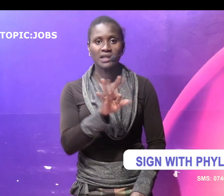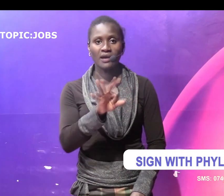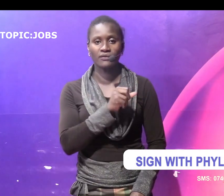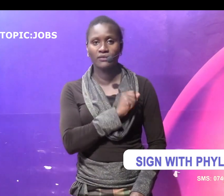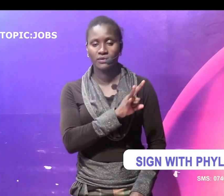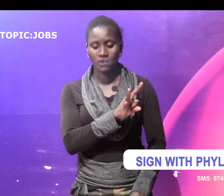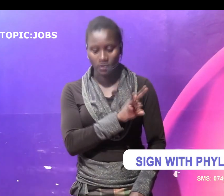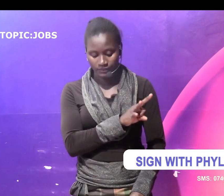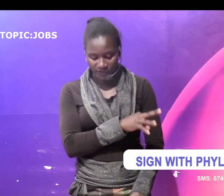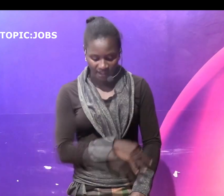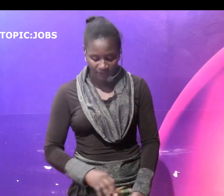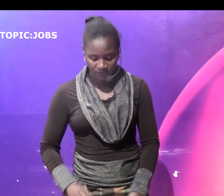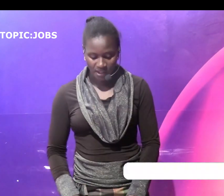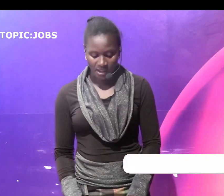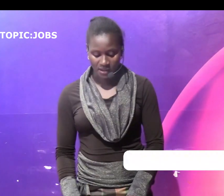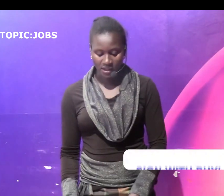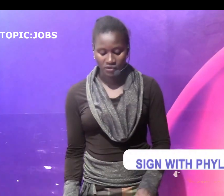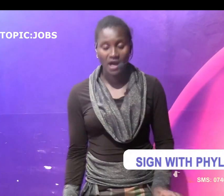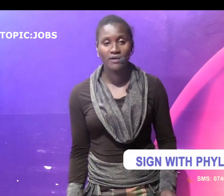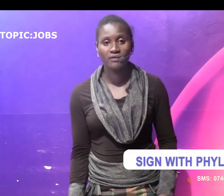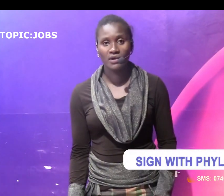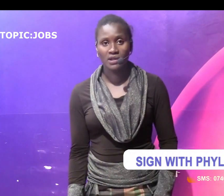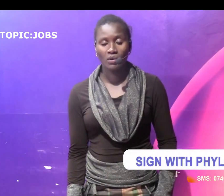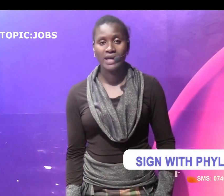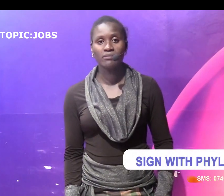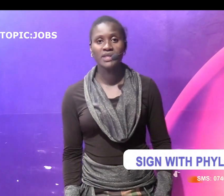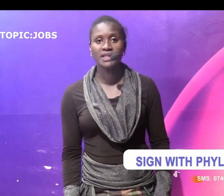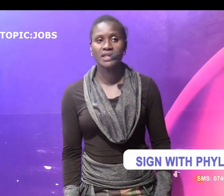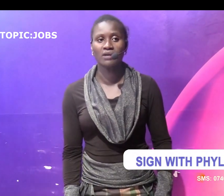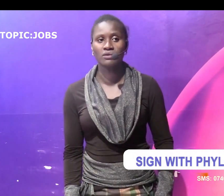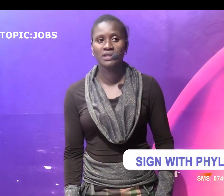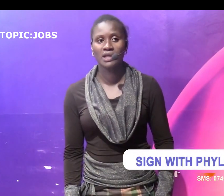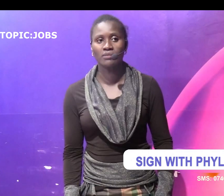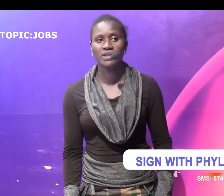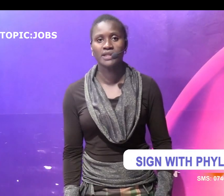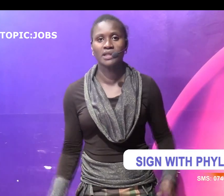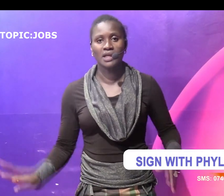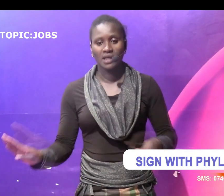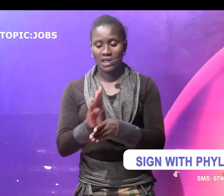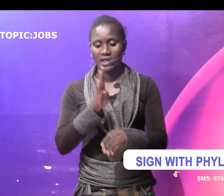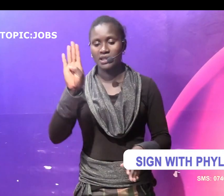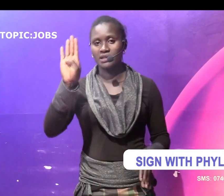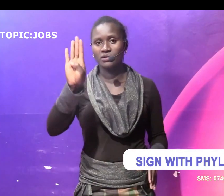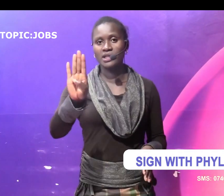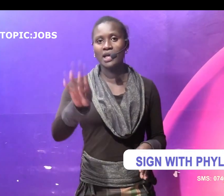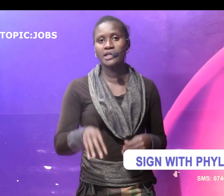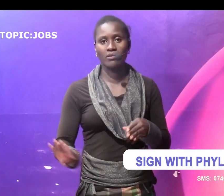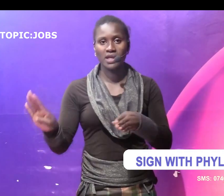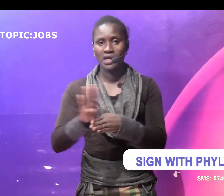F. So staff. And then we have the word busy. How do we sign busy? Like this. Using a letter B, then we just